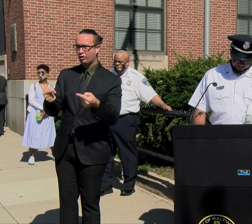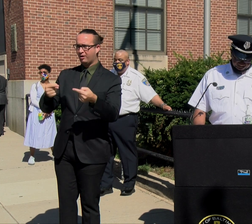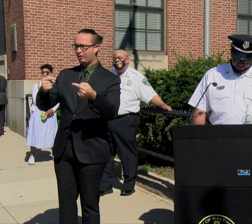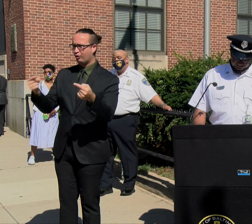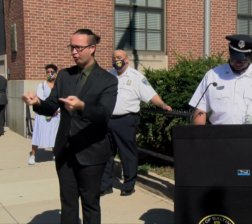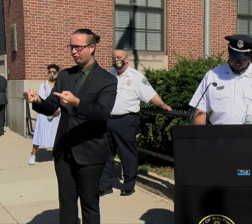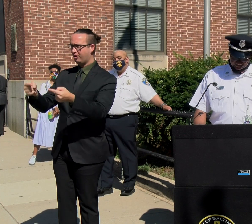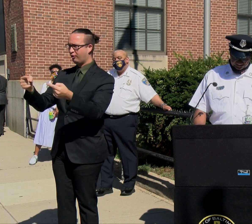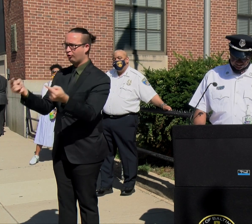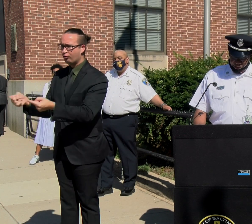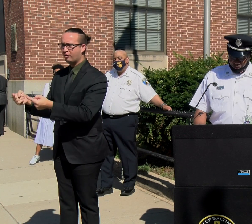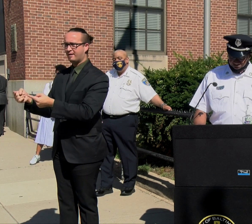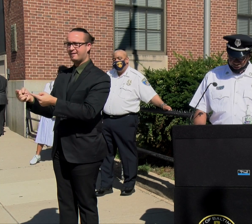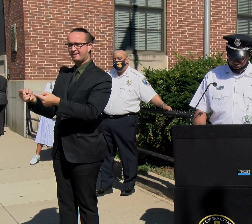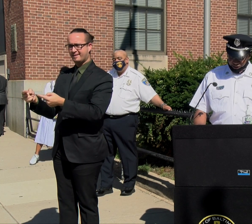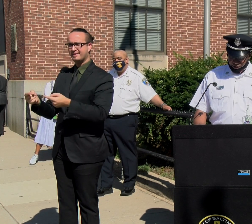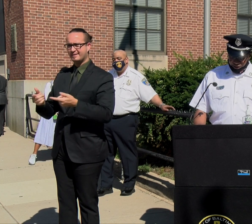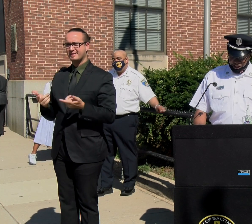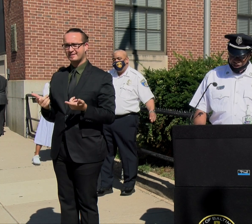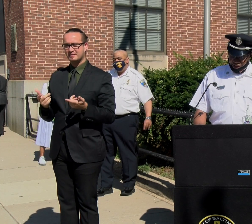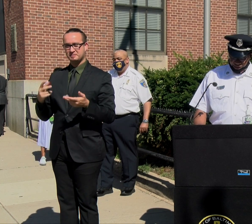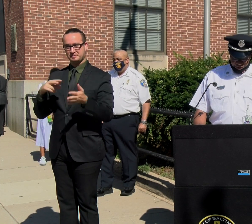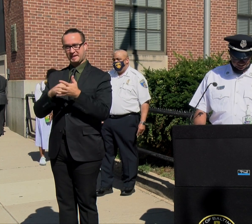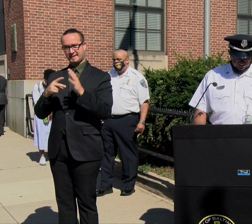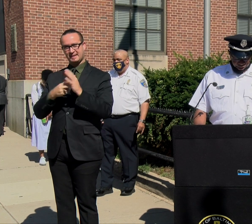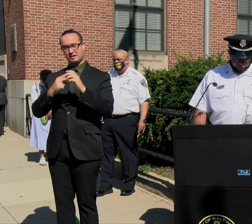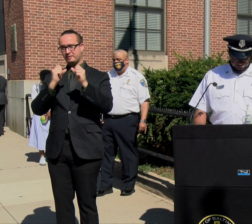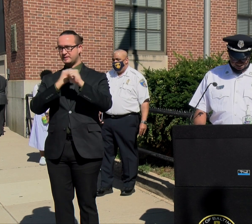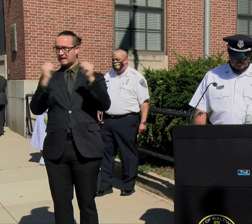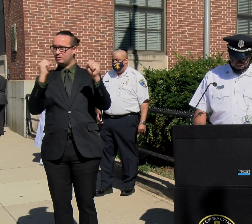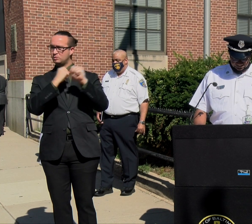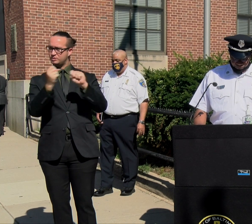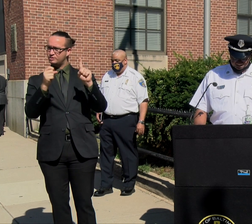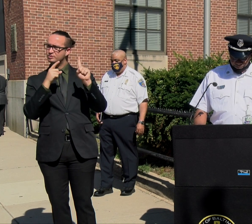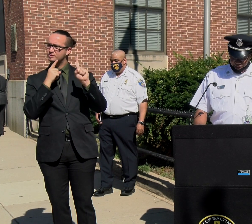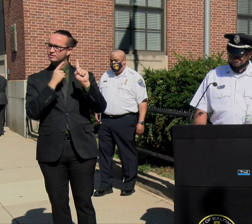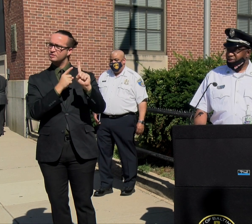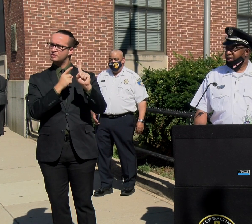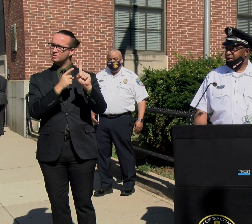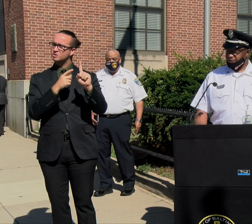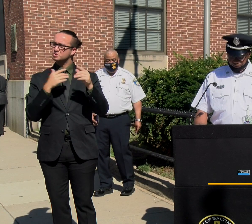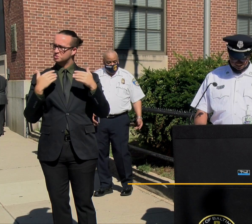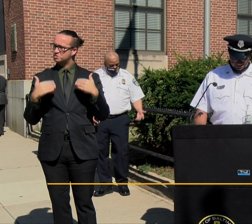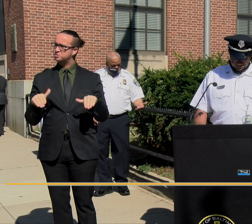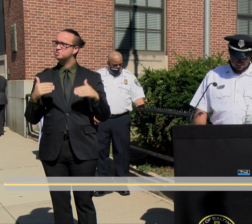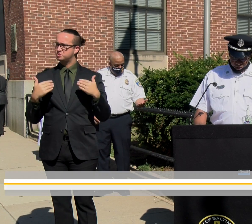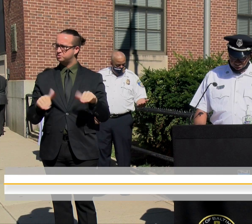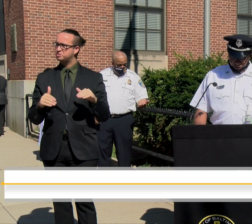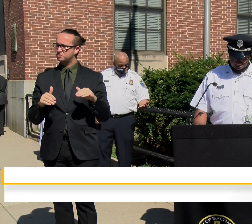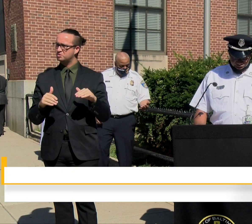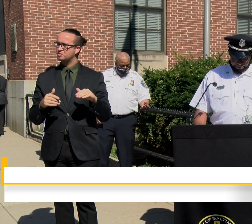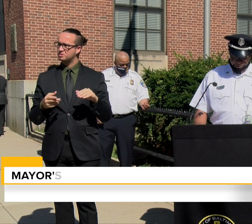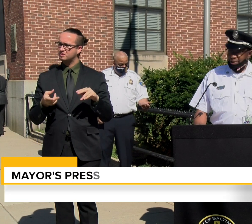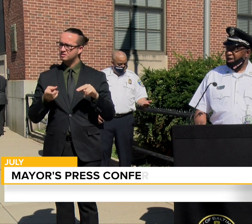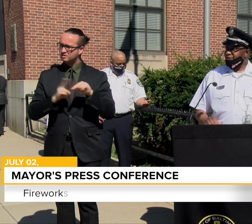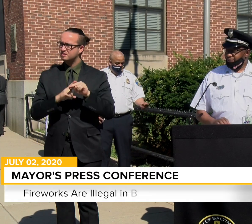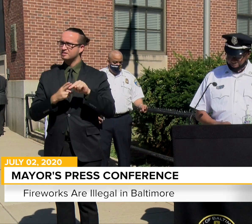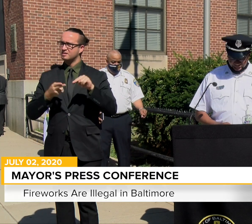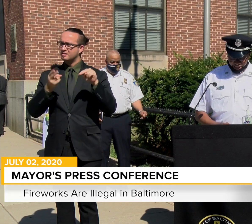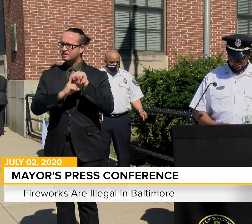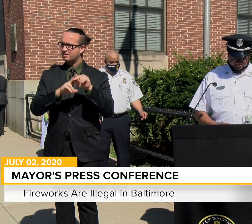Thousands of injuries are seen in the U.S. ER each year due to fireworks being mishandled, causing all types